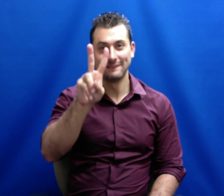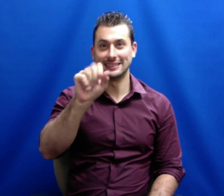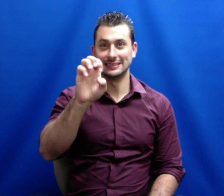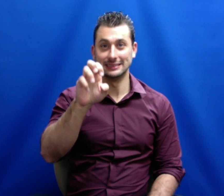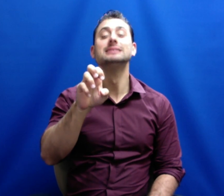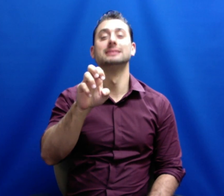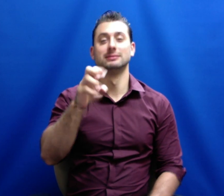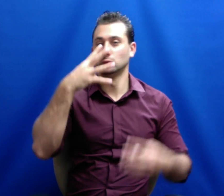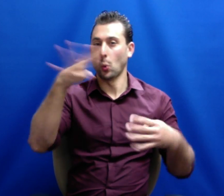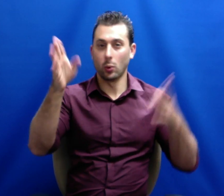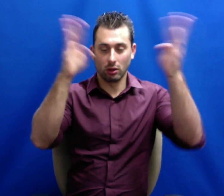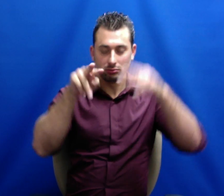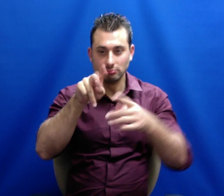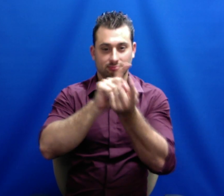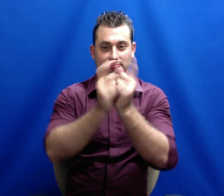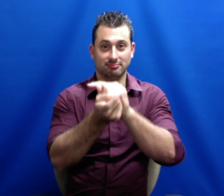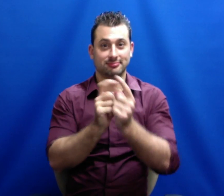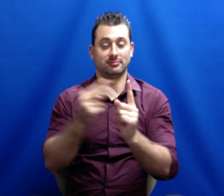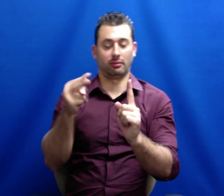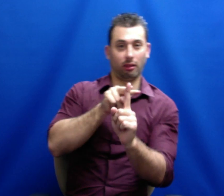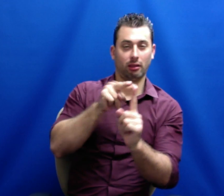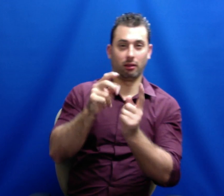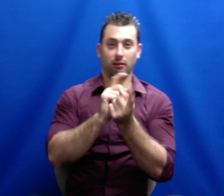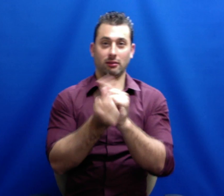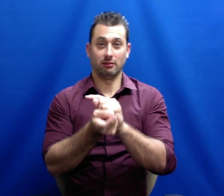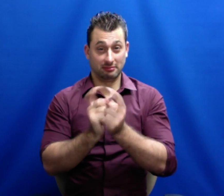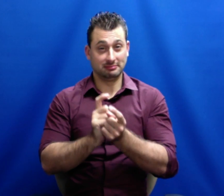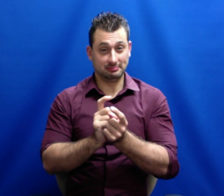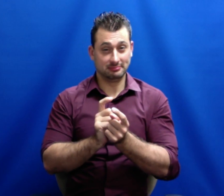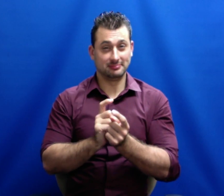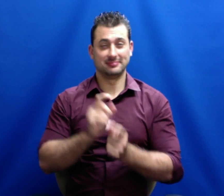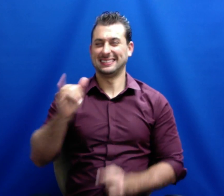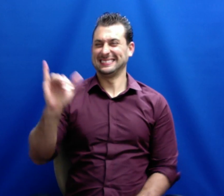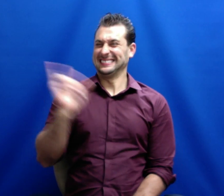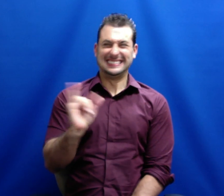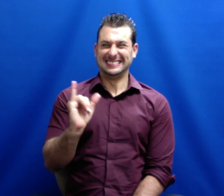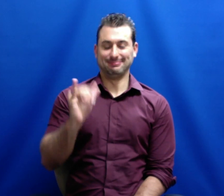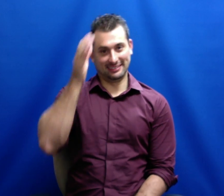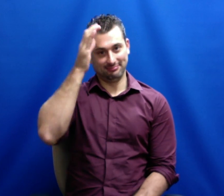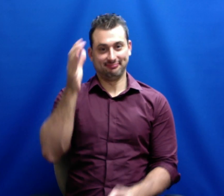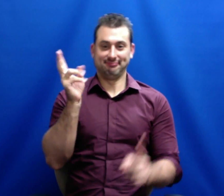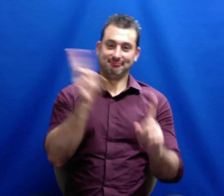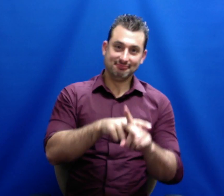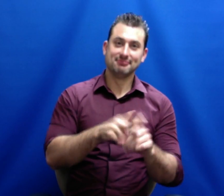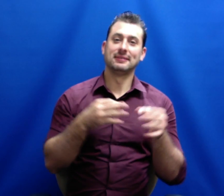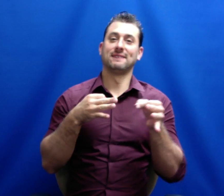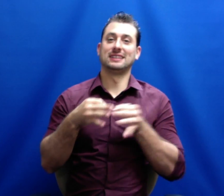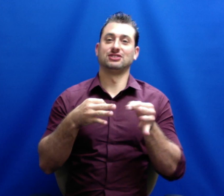center, the faces change. The same can be applied to the definitions of